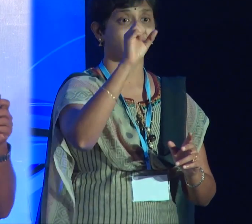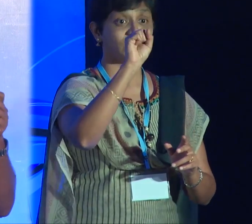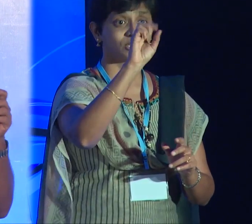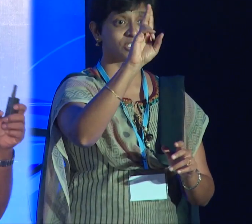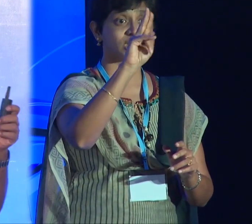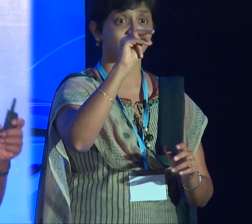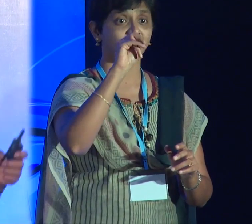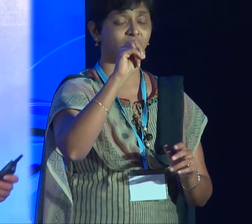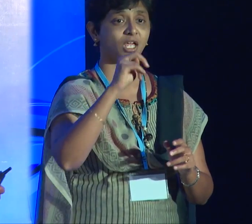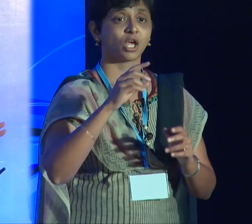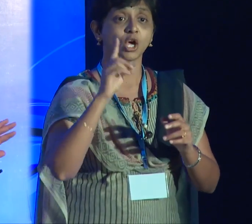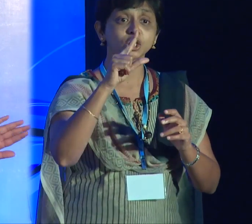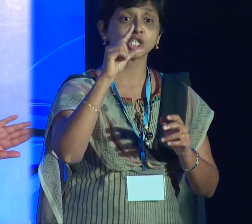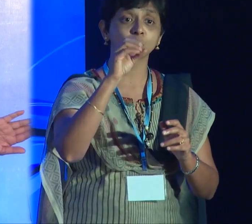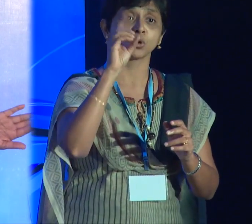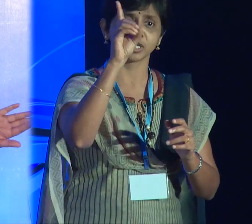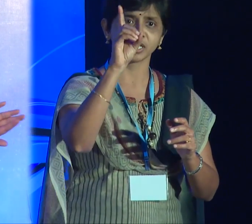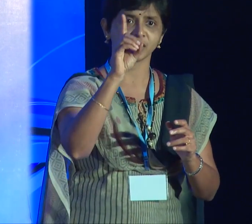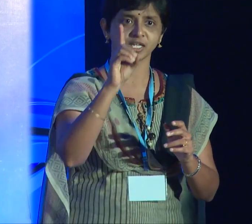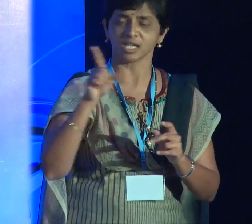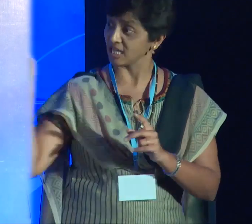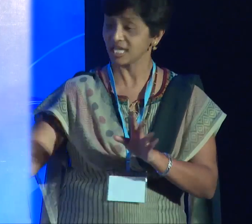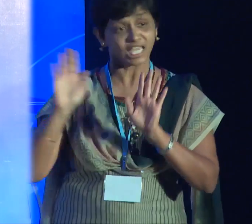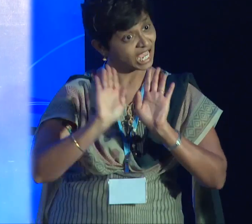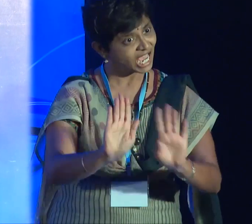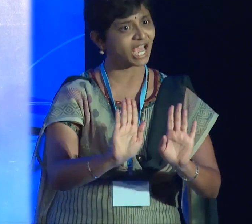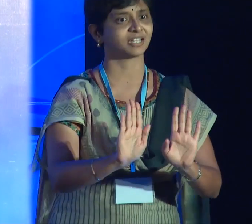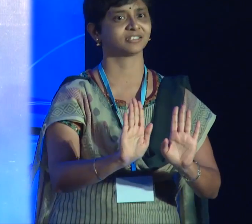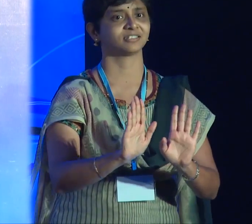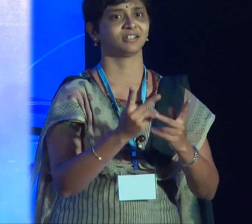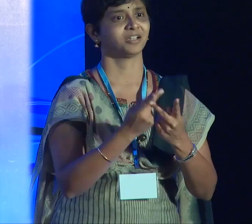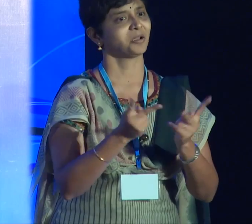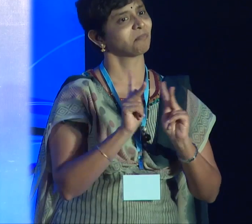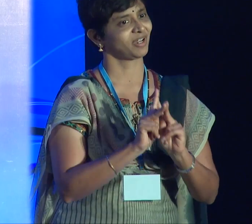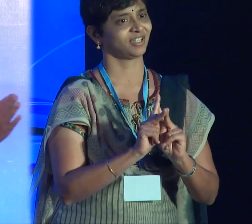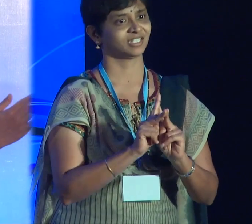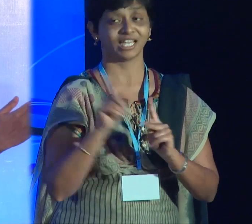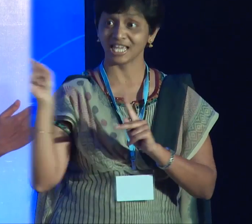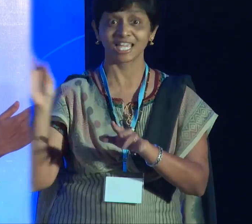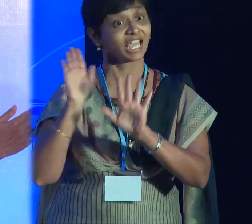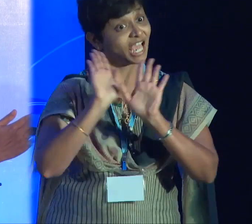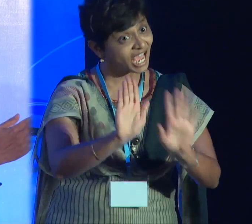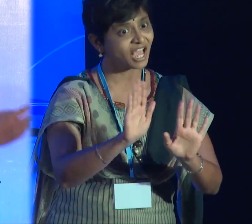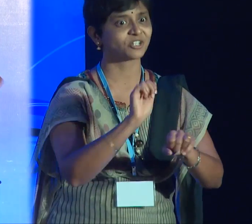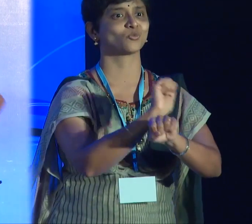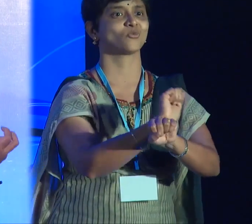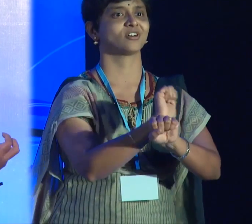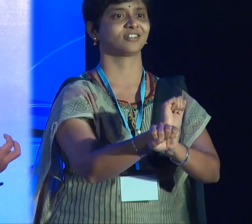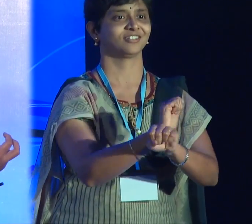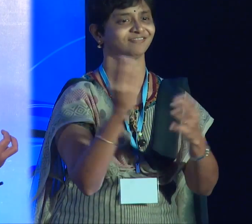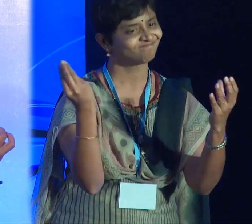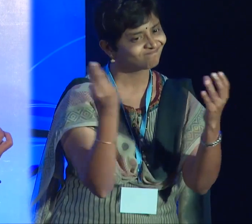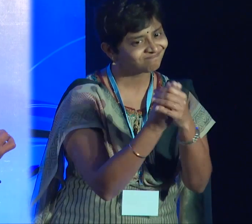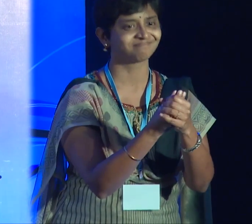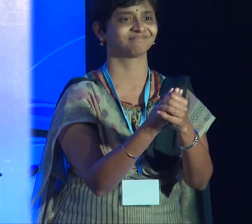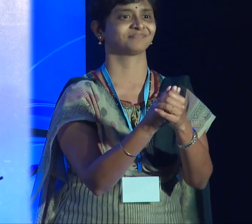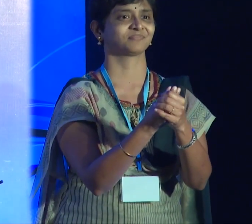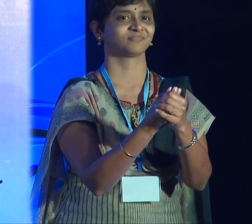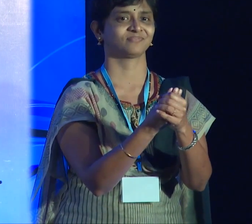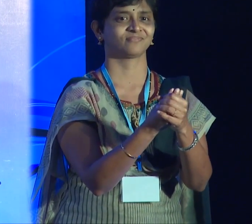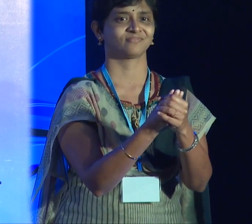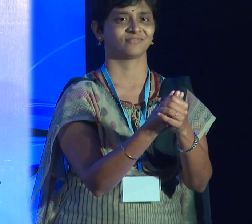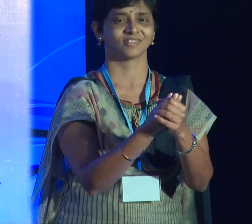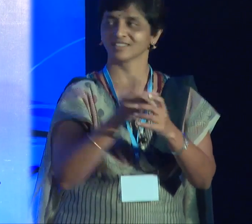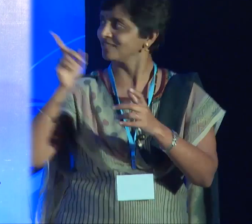A place is given. He is not excluded. He is very much included. He is given a